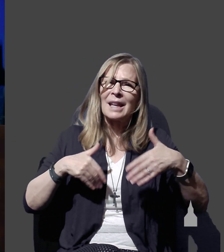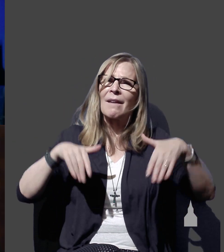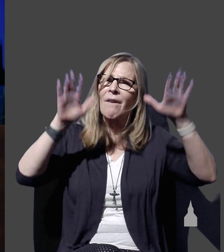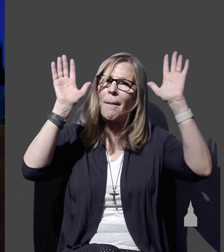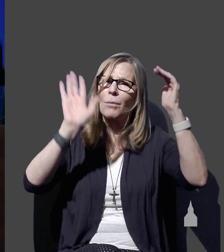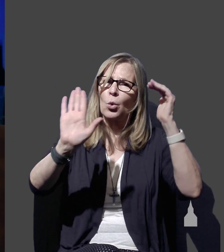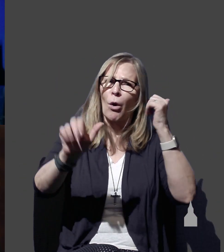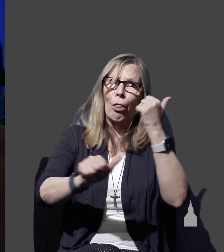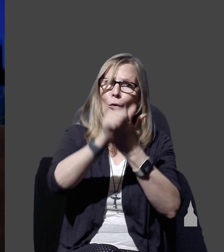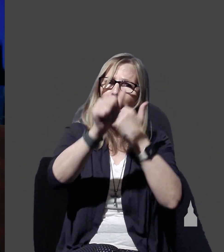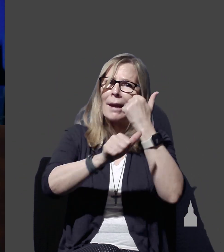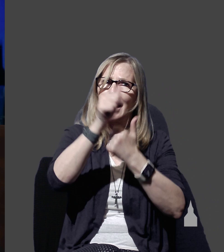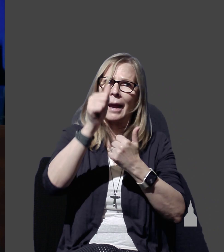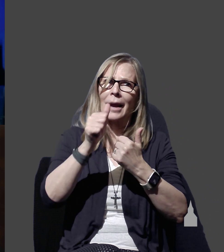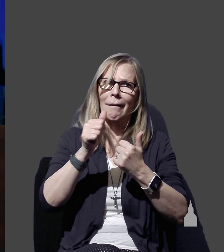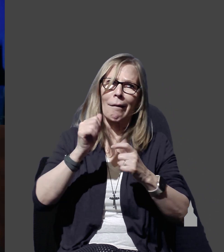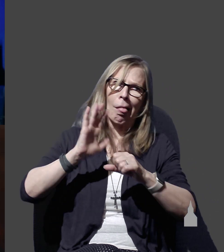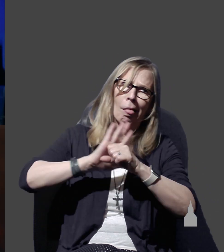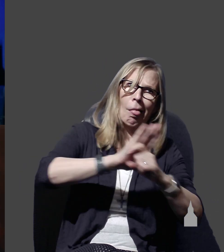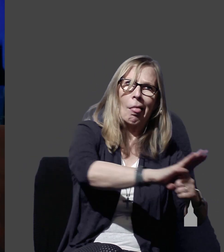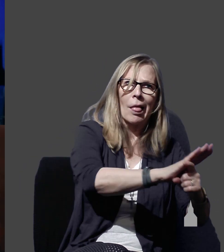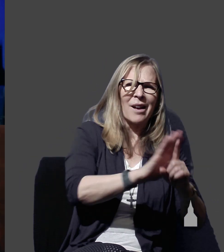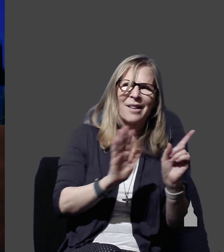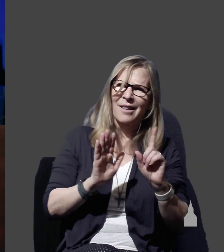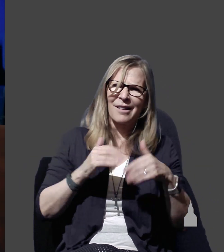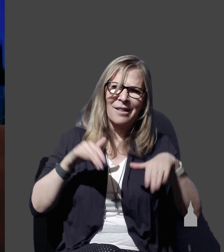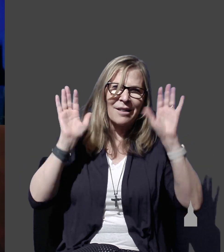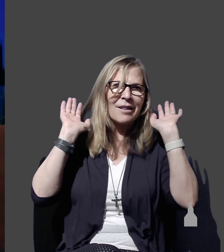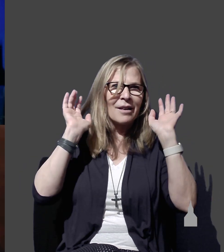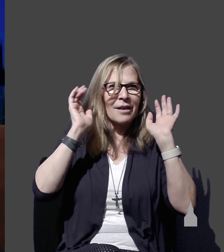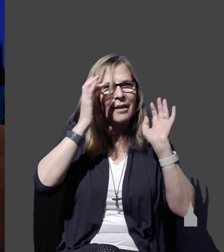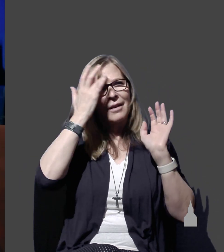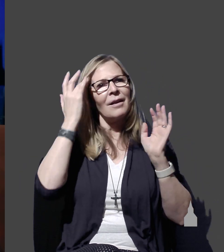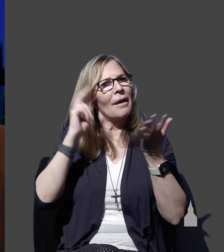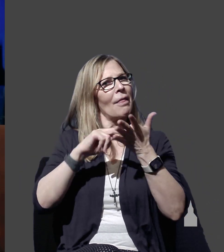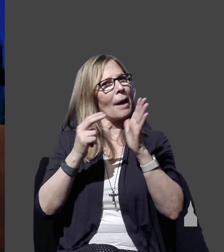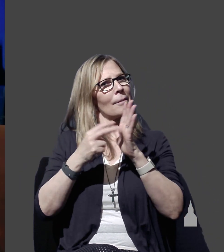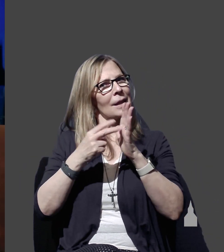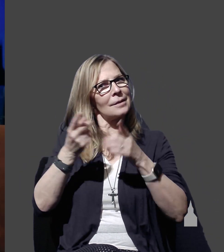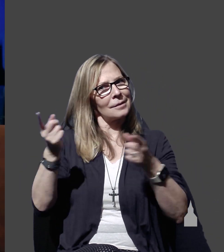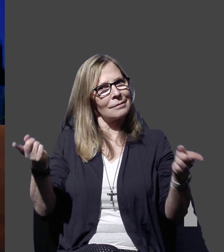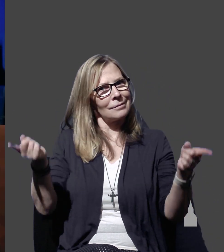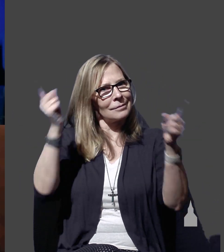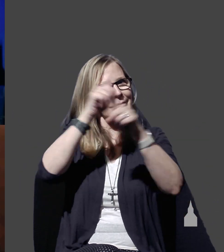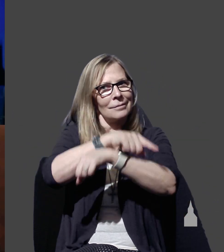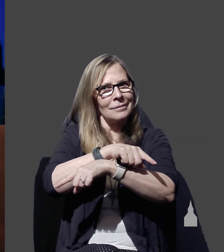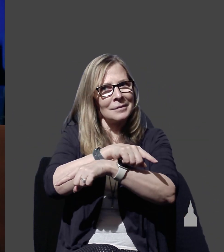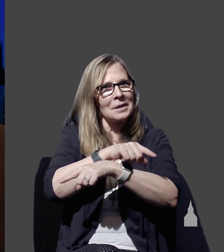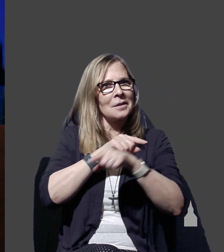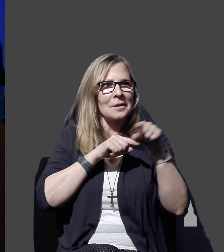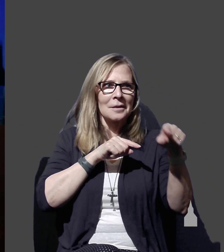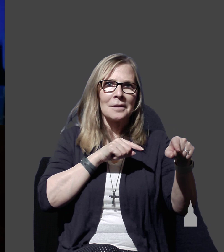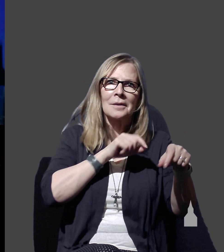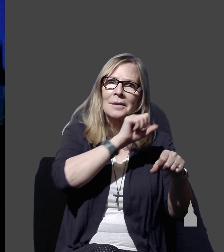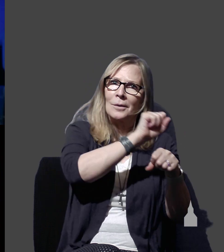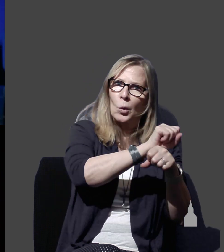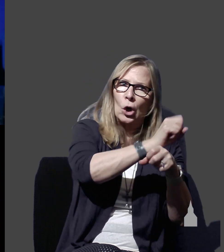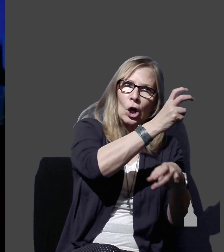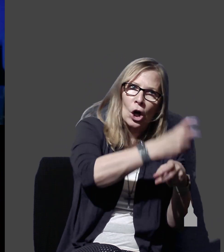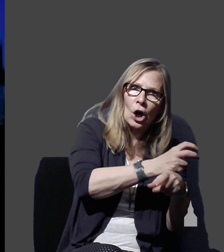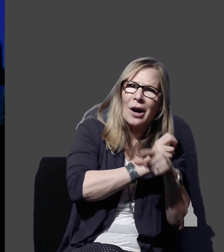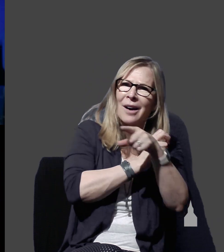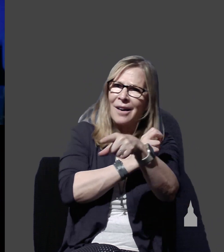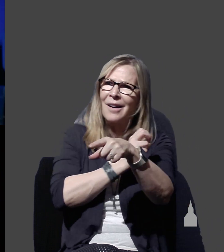threatening. In other words, there are reciprocal duties. If you're the employer, if